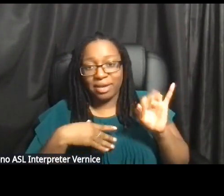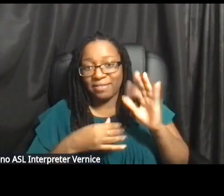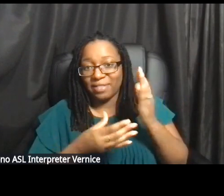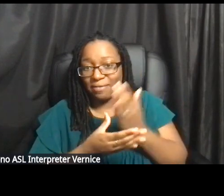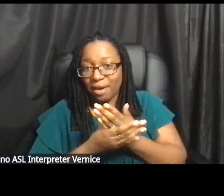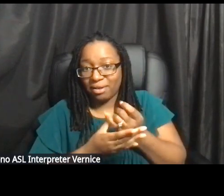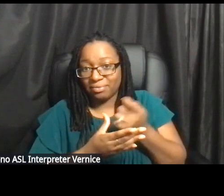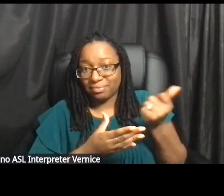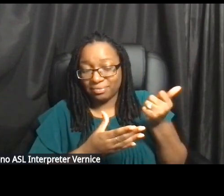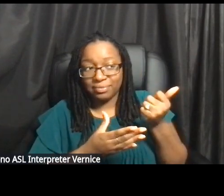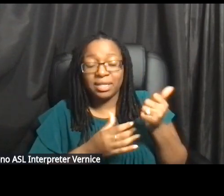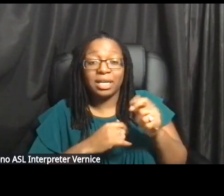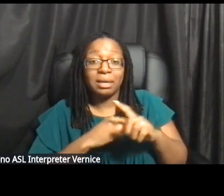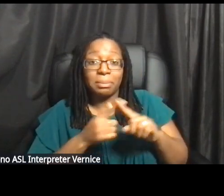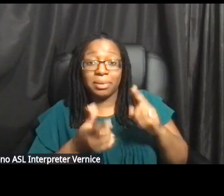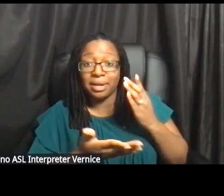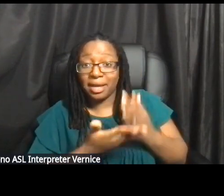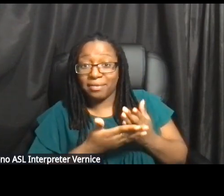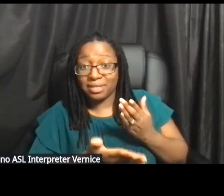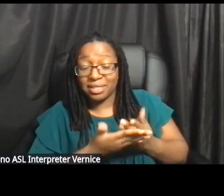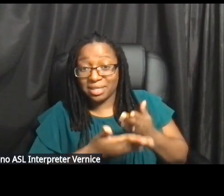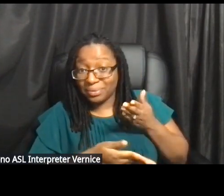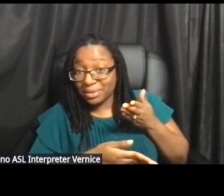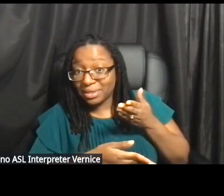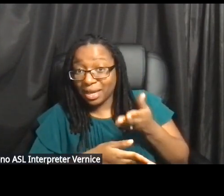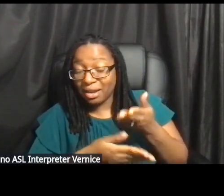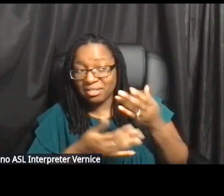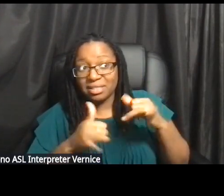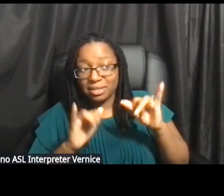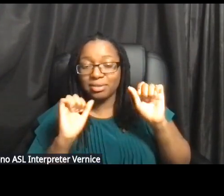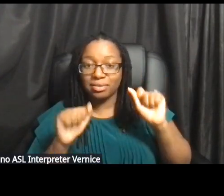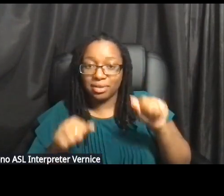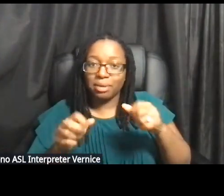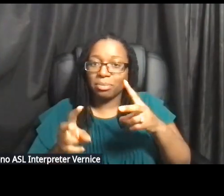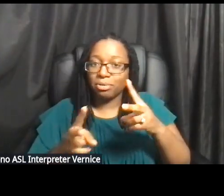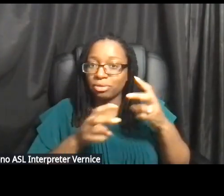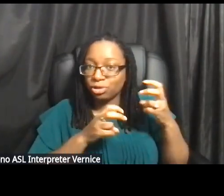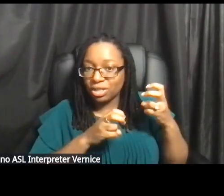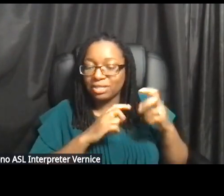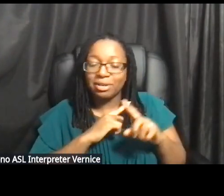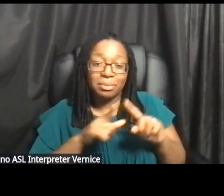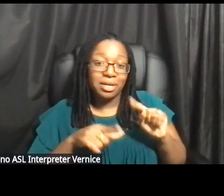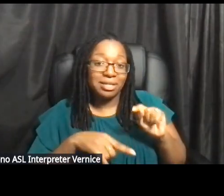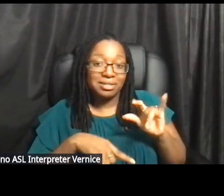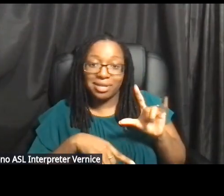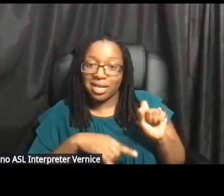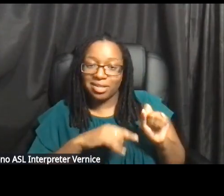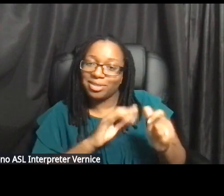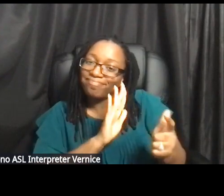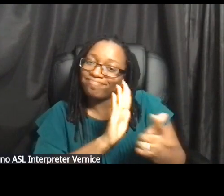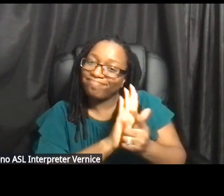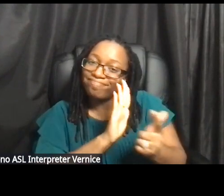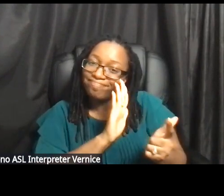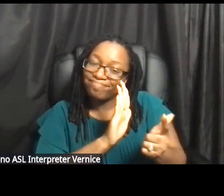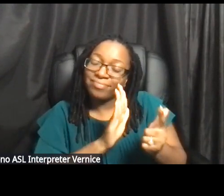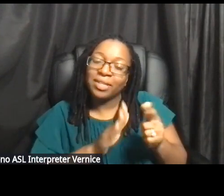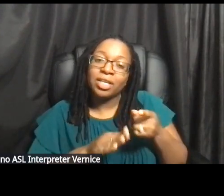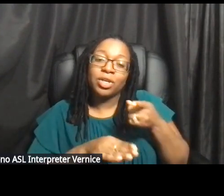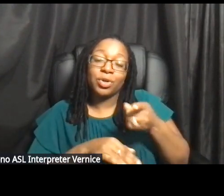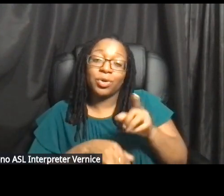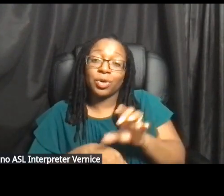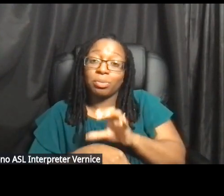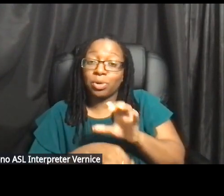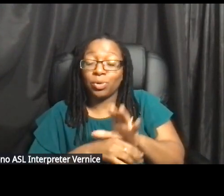file's existence, and sometimes the whole file, can still be retrieved, but not with Tails. And when you reboot your computer after using it,